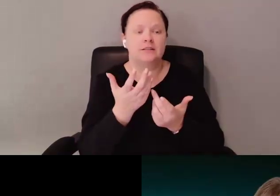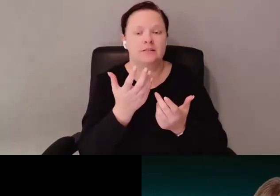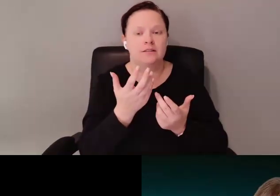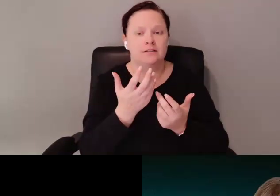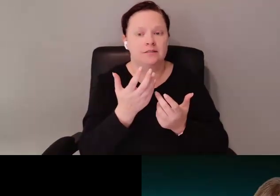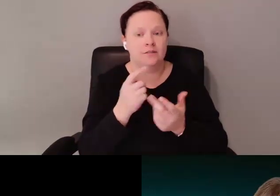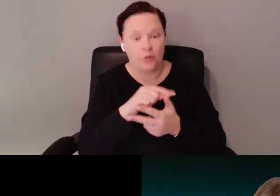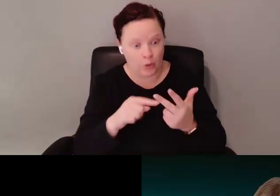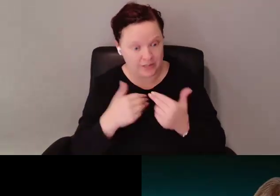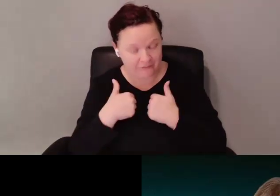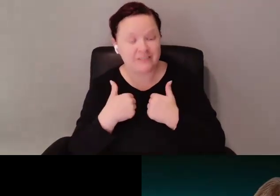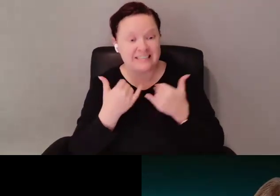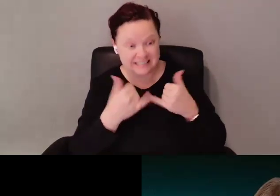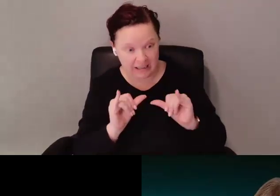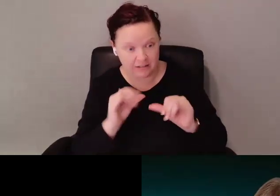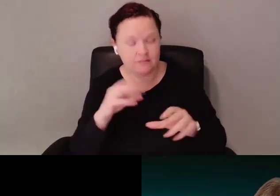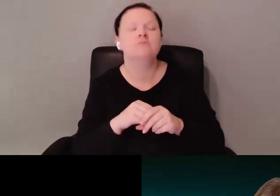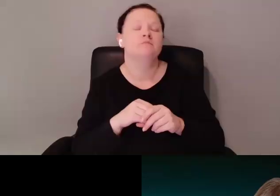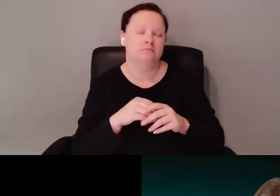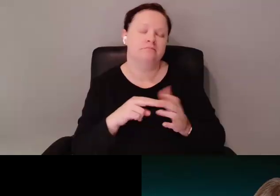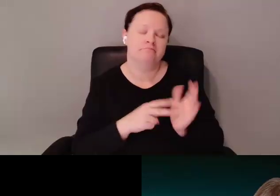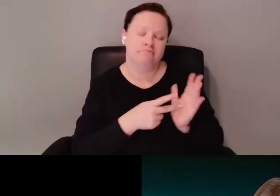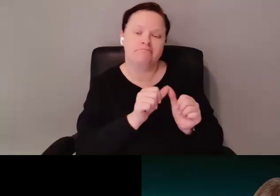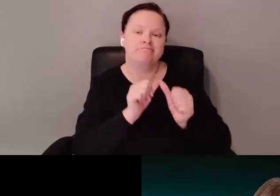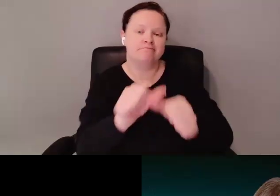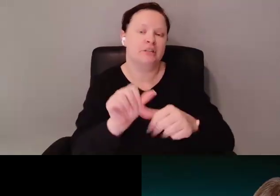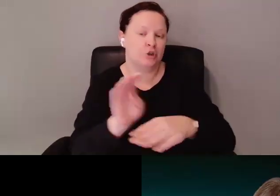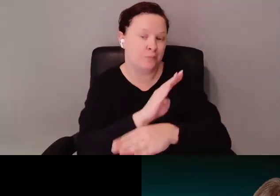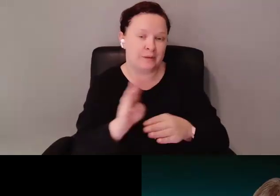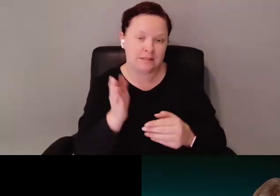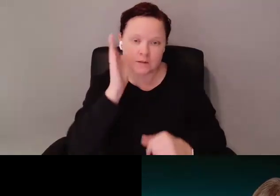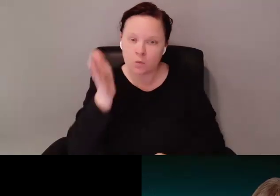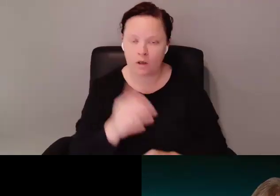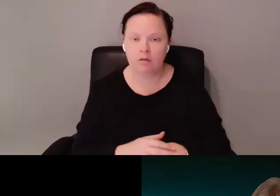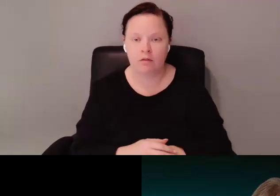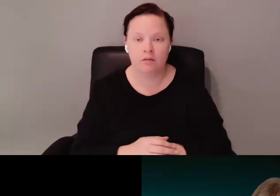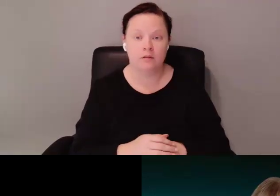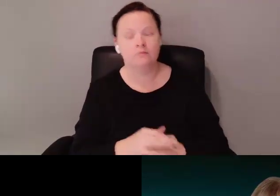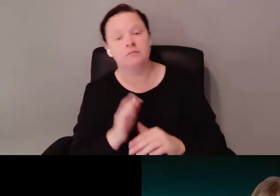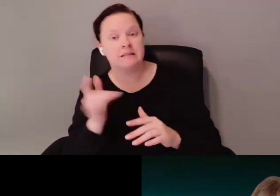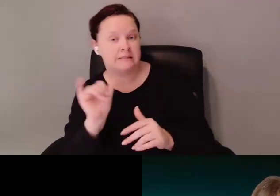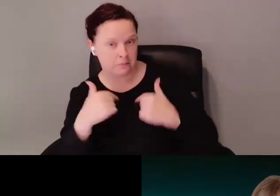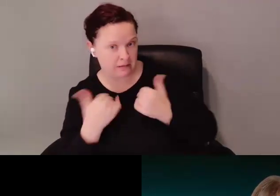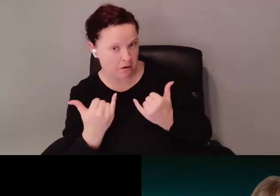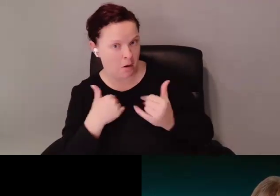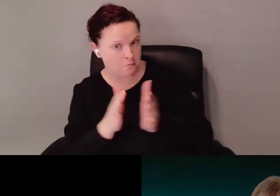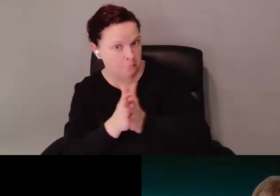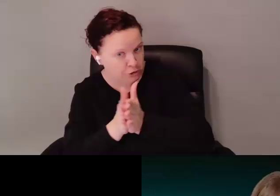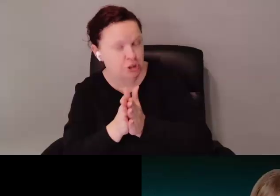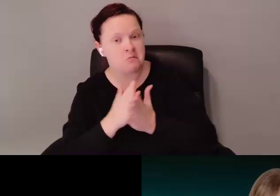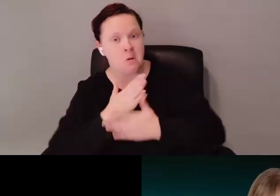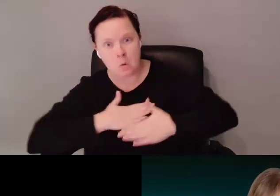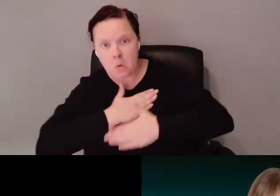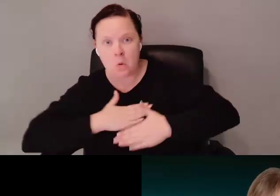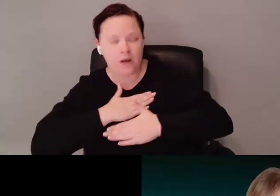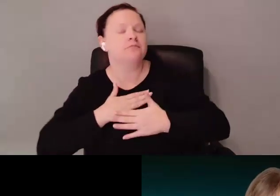shown that you're much more likely to stay in the business if you're actually passionate about it, like I am, because you're going to be